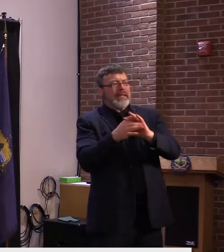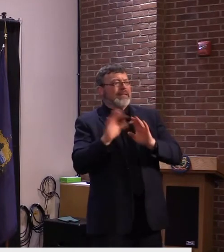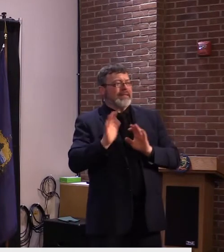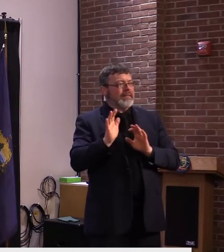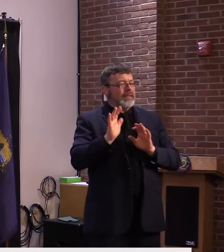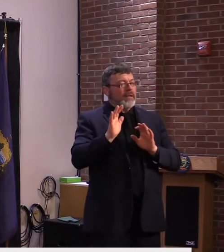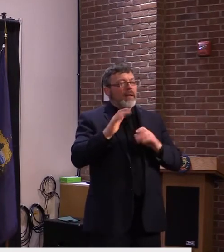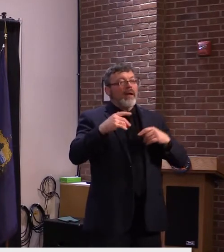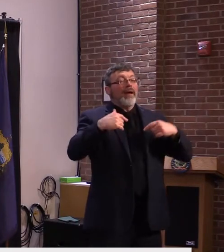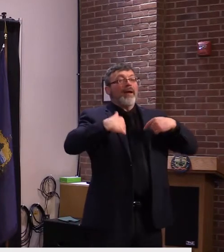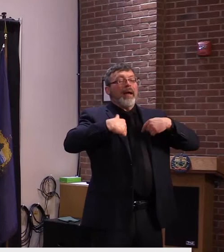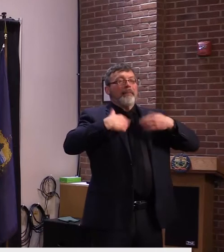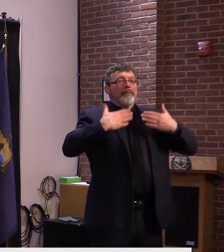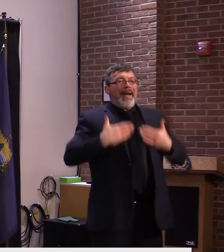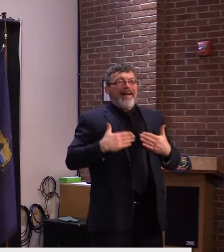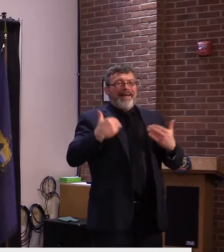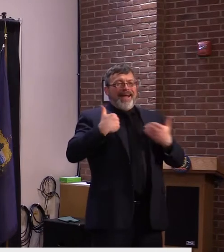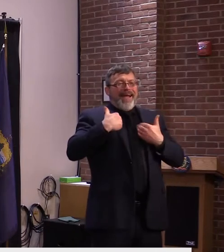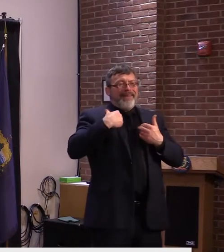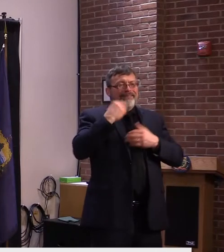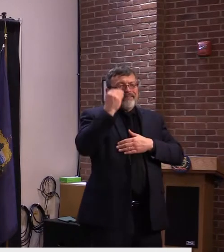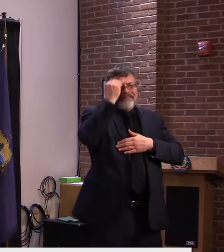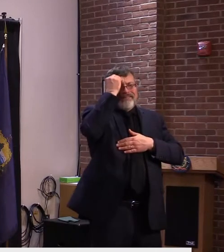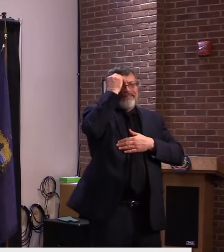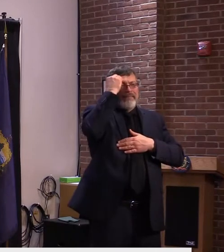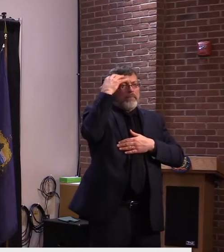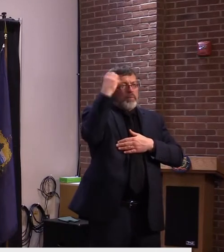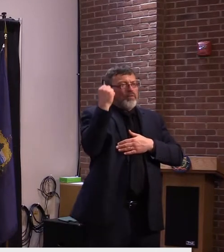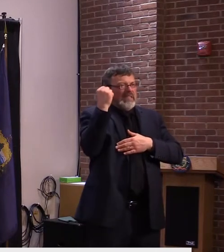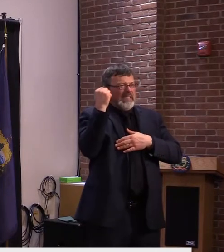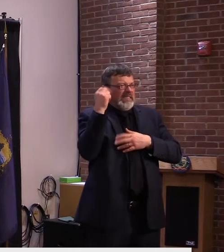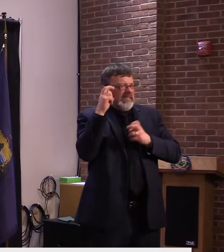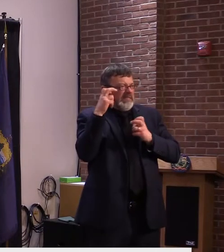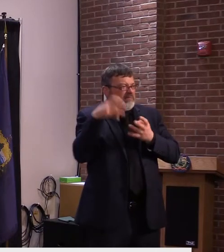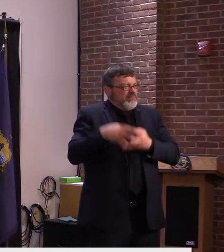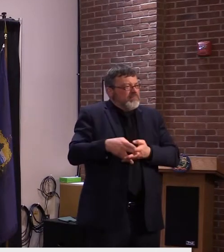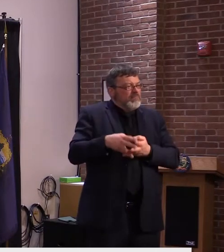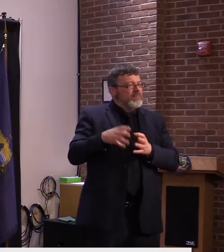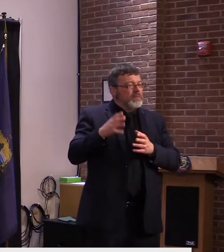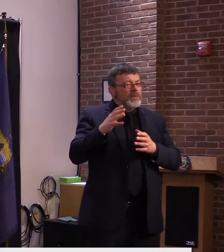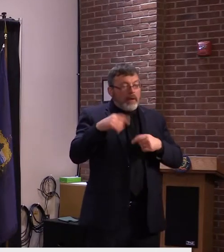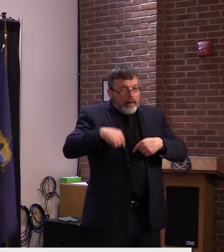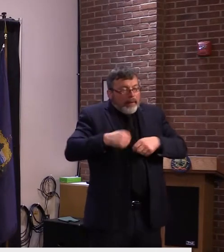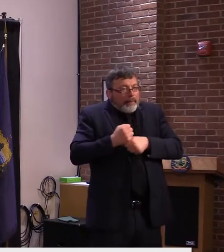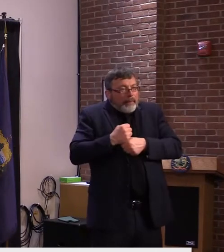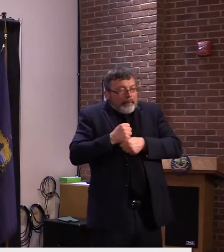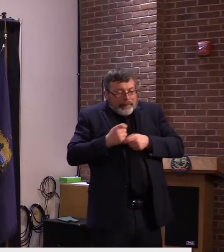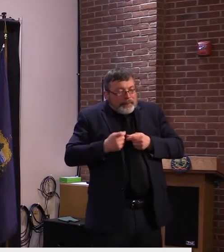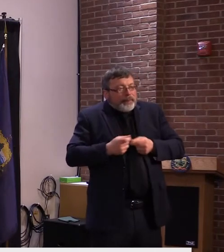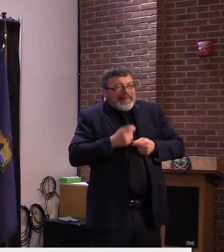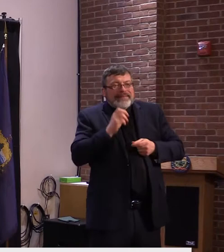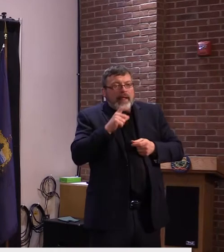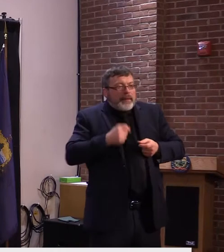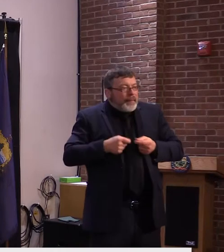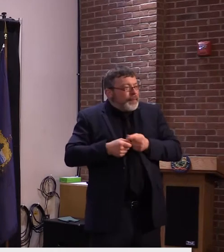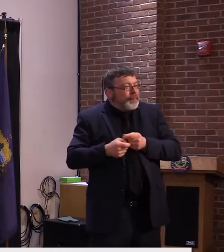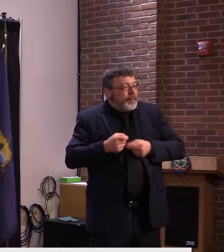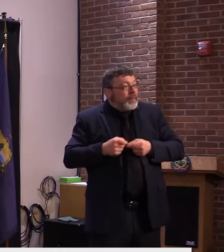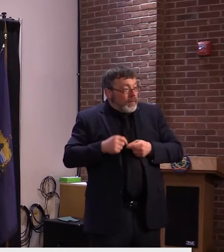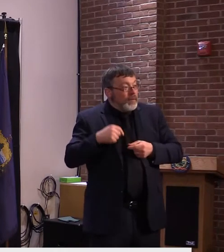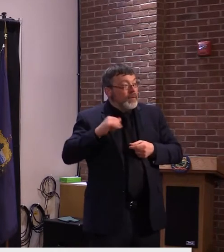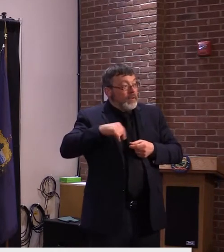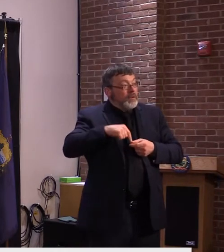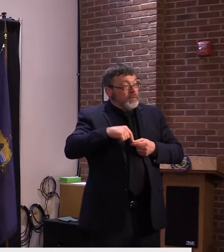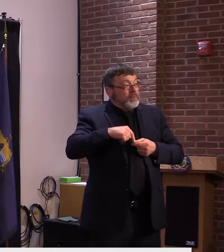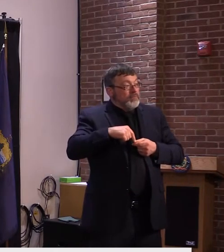the T cell side of immunity. As we get more sophisticated in being able to measure that and understand that, we will